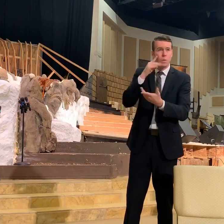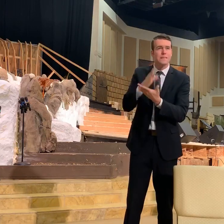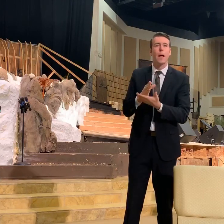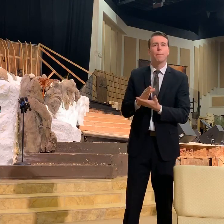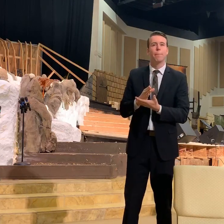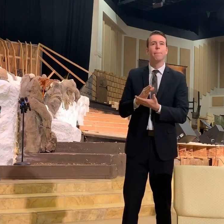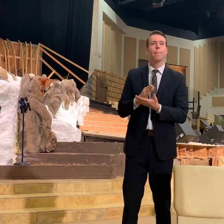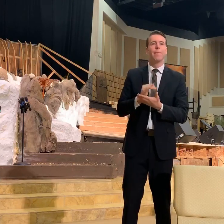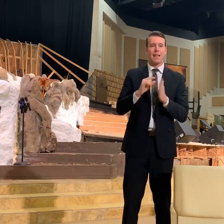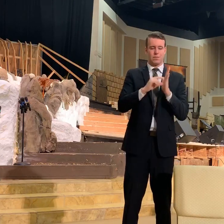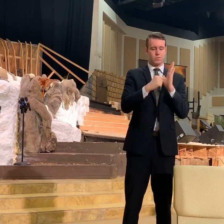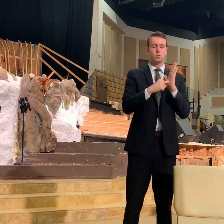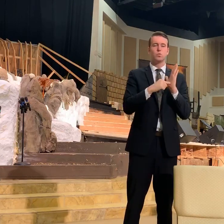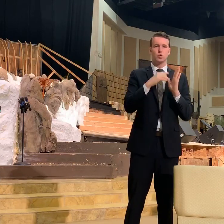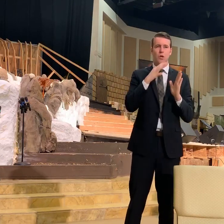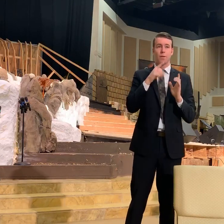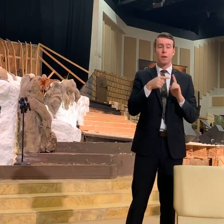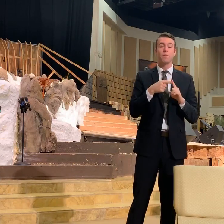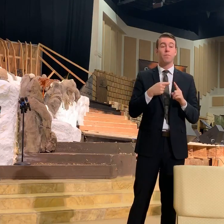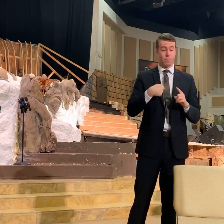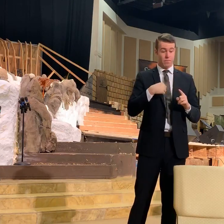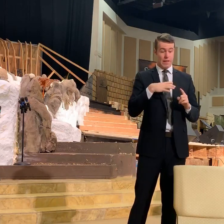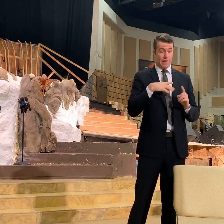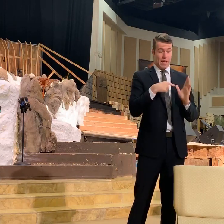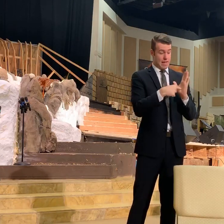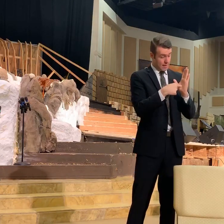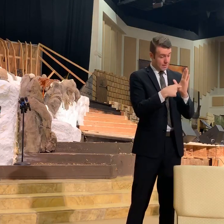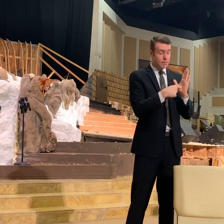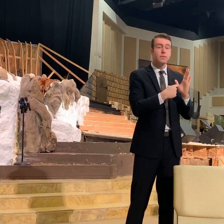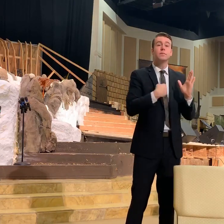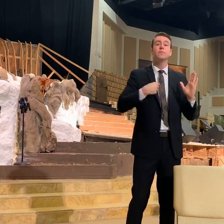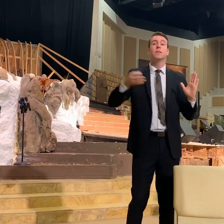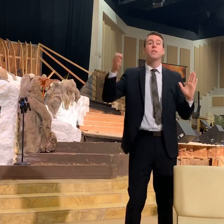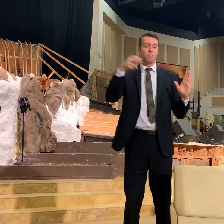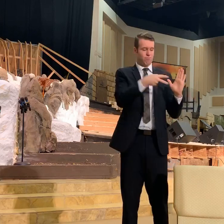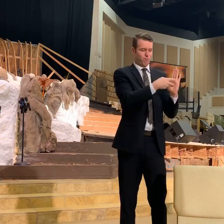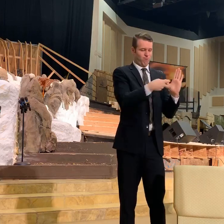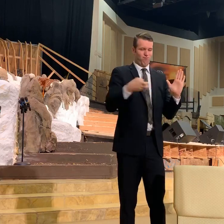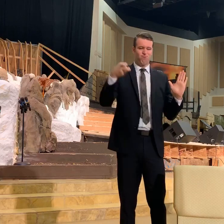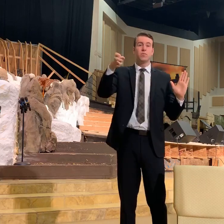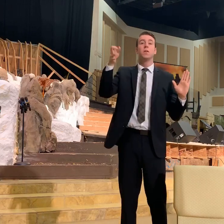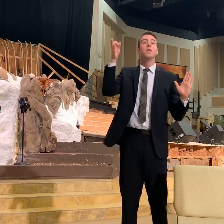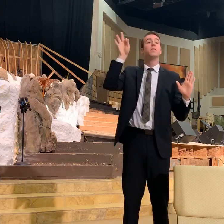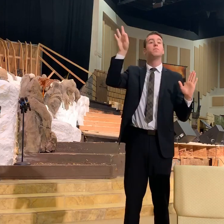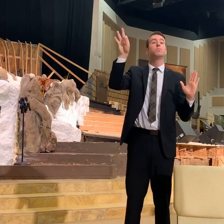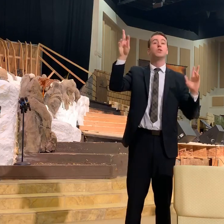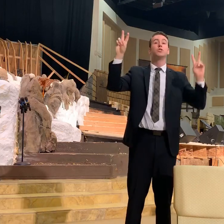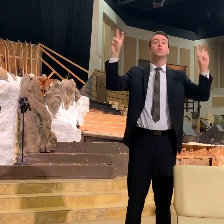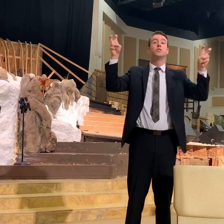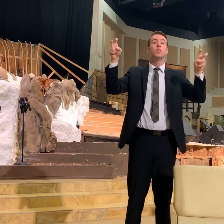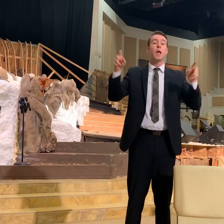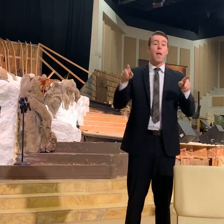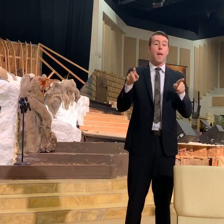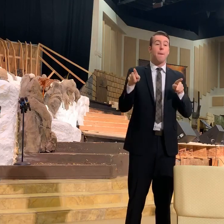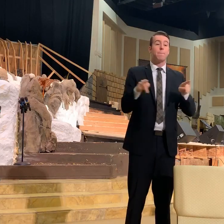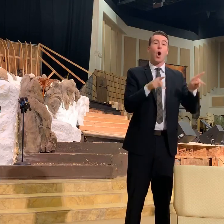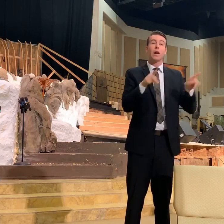want to preach tonight from this title, Party,